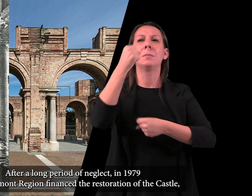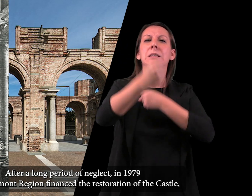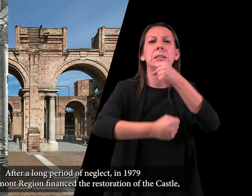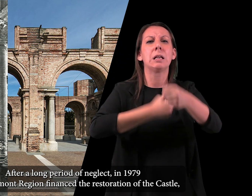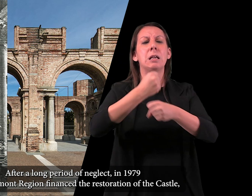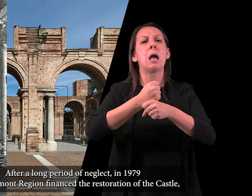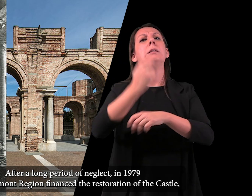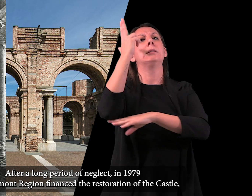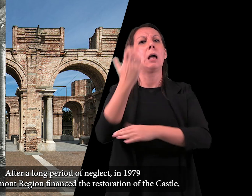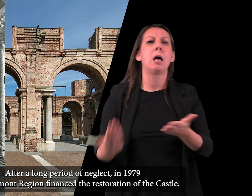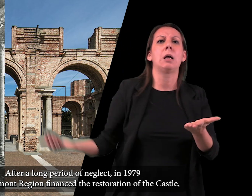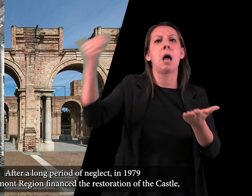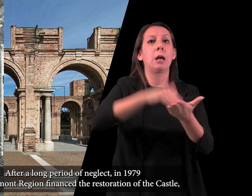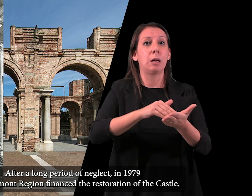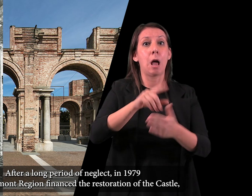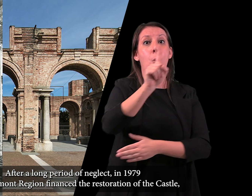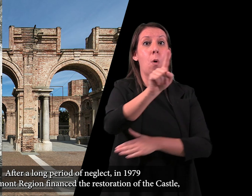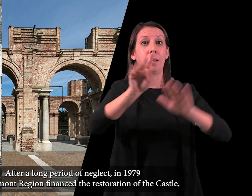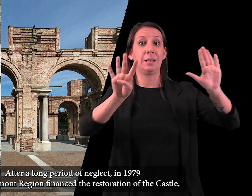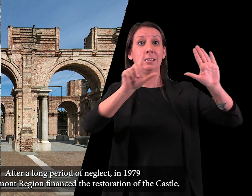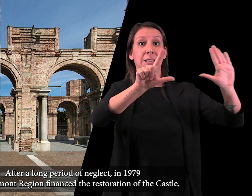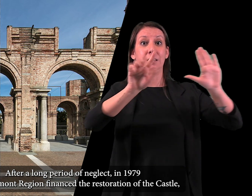of the castle,